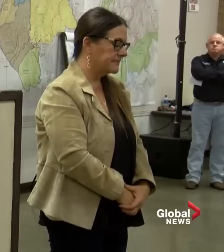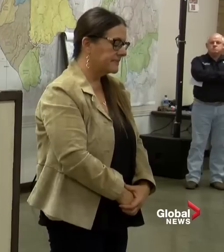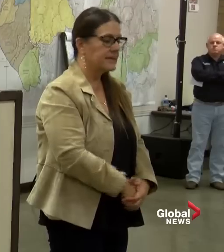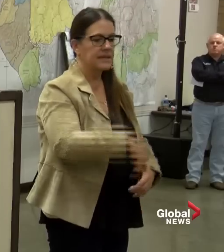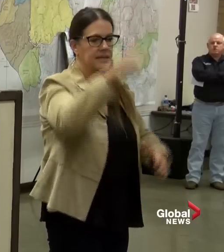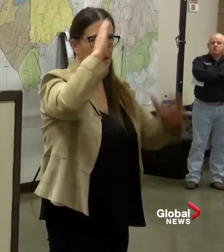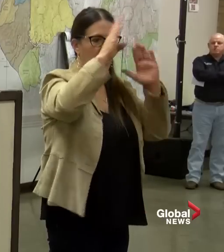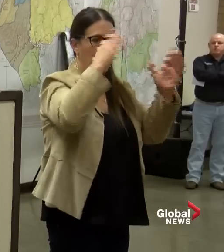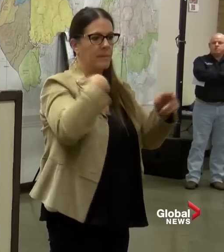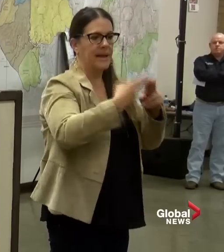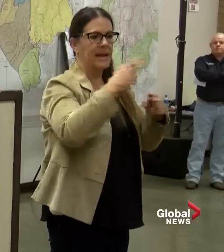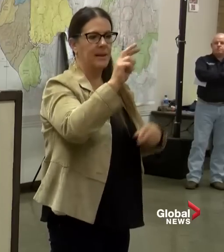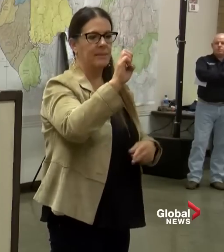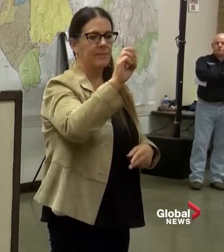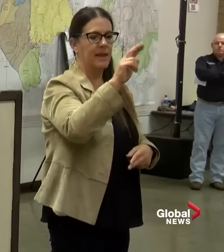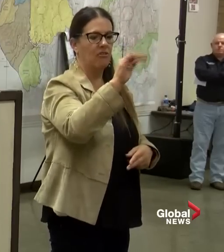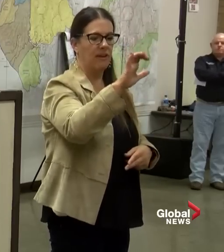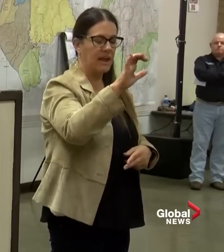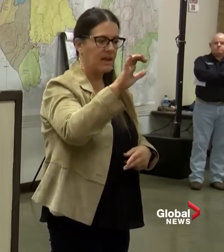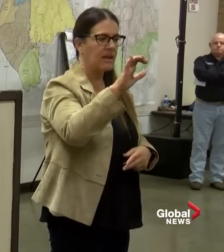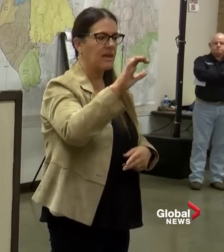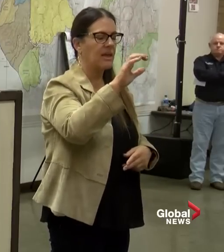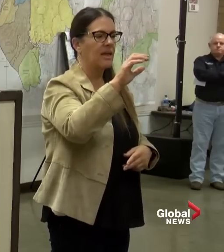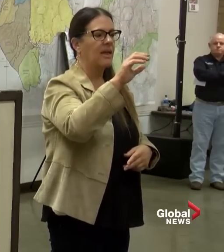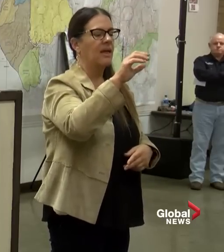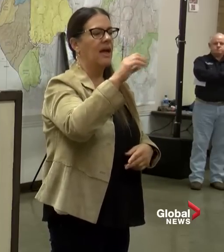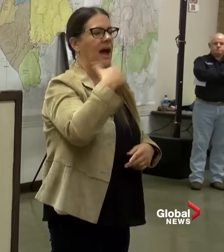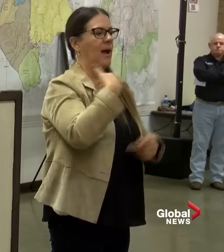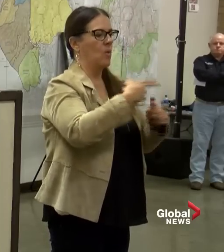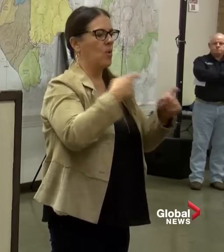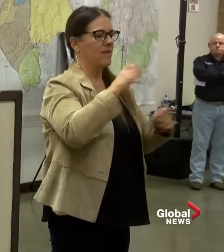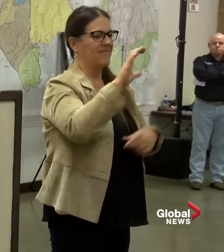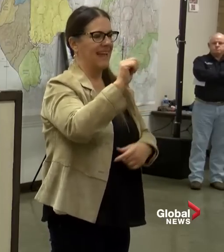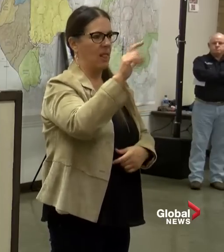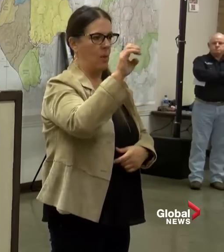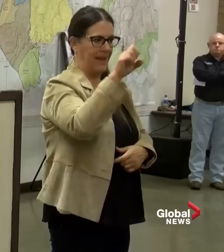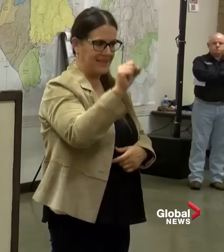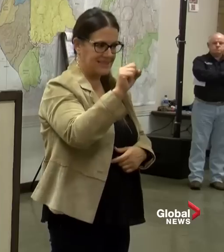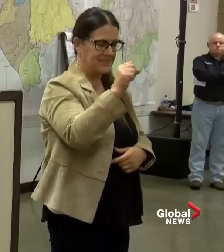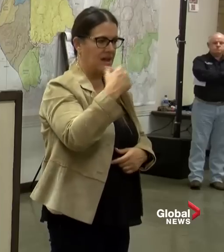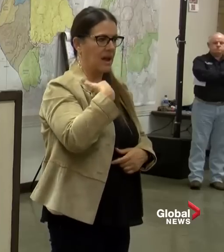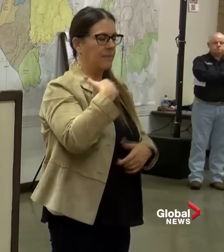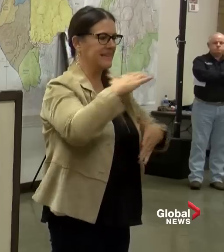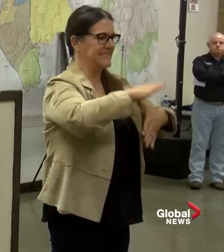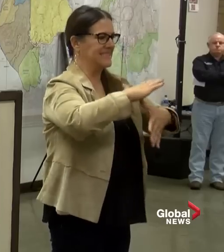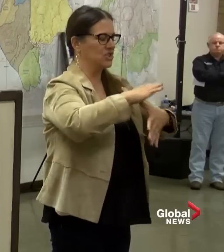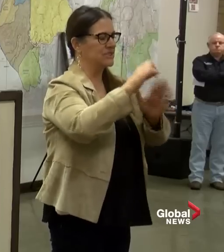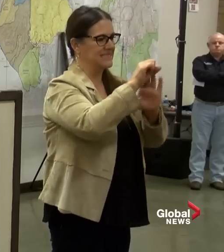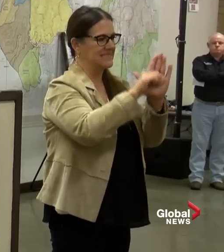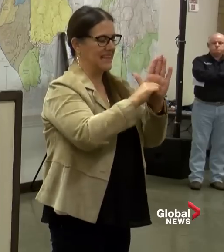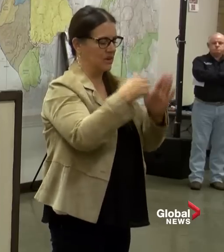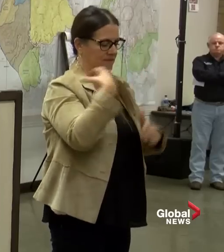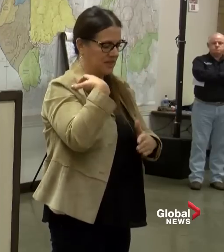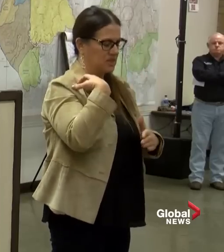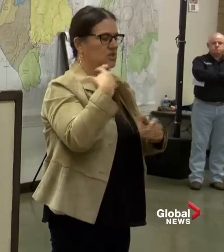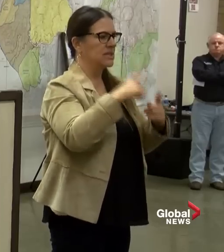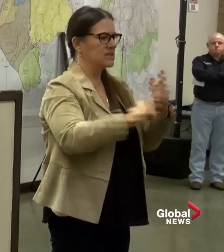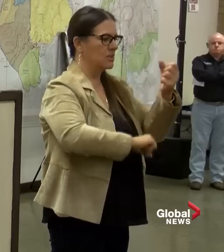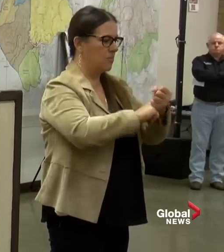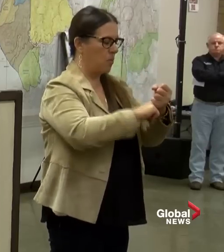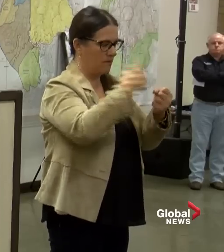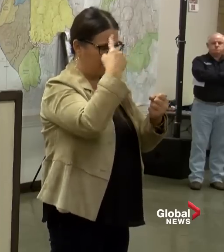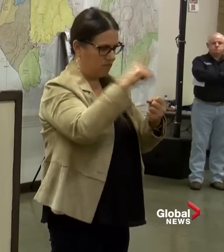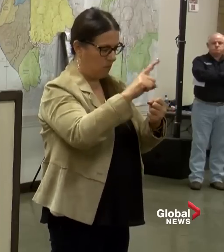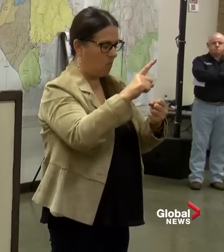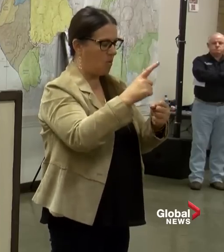Hello, my name is Eric Lamoureux. I'm with the Governor's Office of Emergency Services, and I'm the senior state official in support of the recovery operation here in Butte